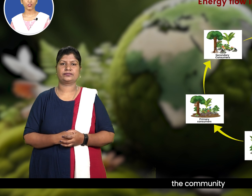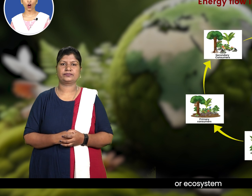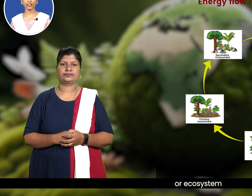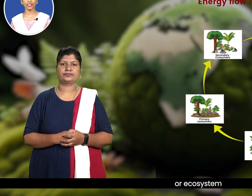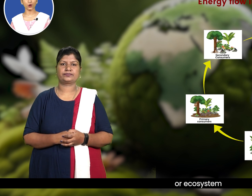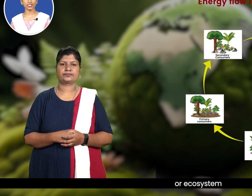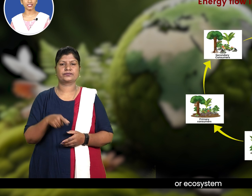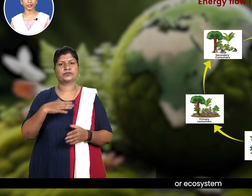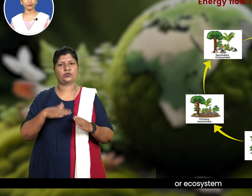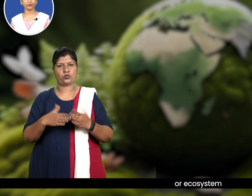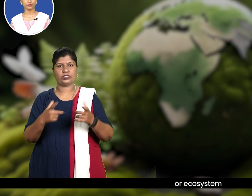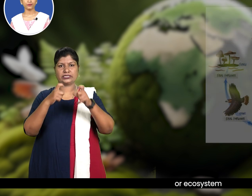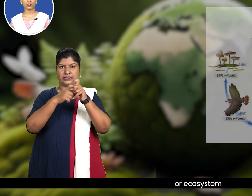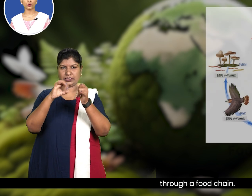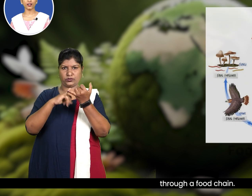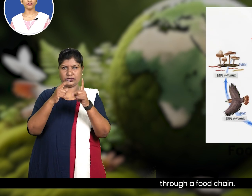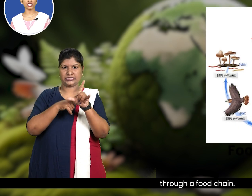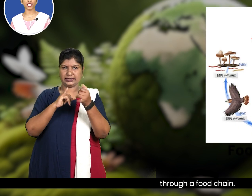or ecosystem through a food chain.